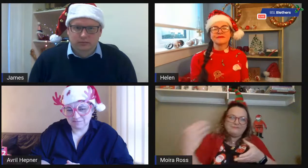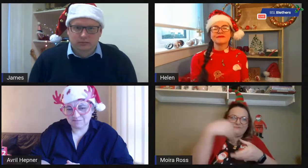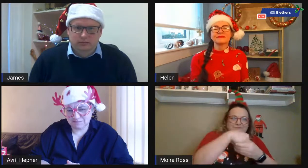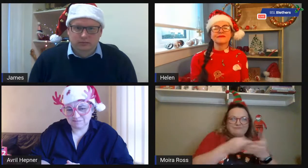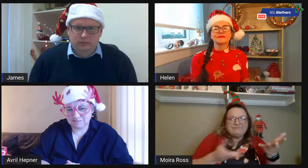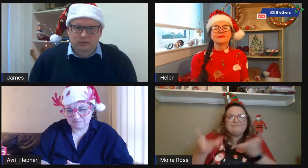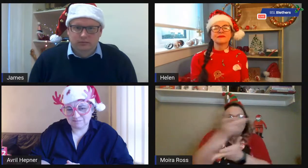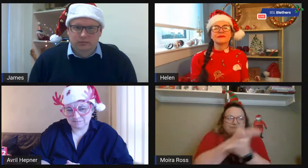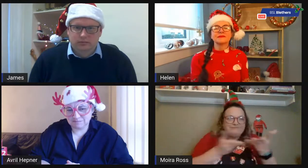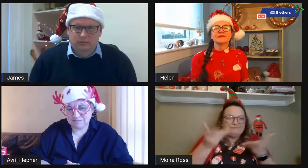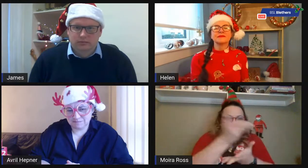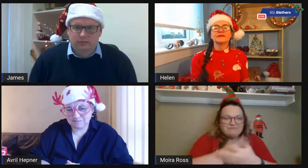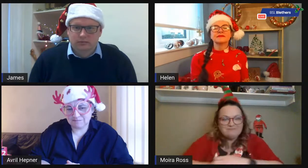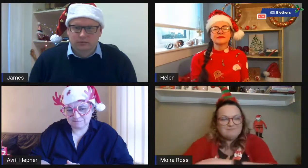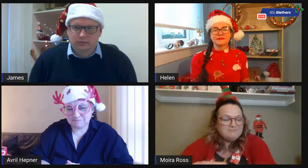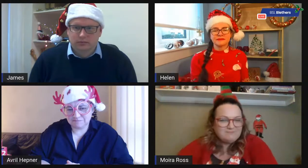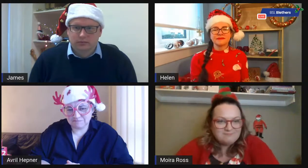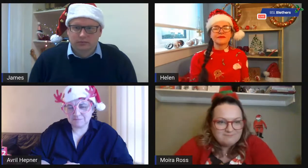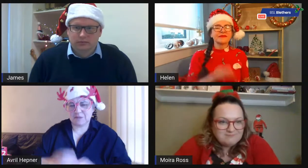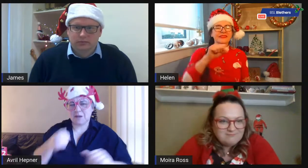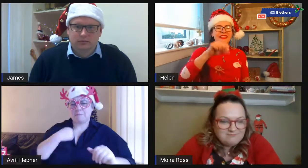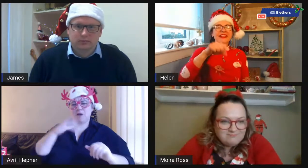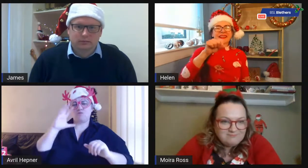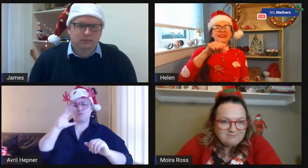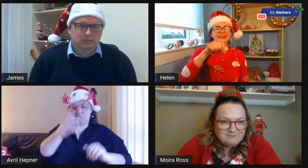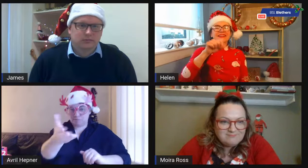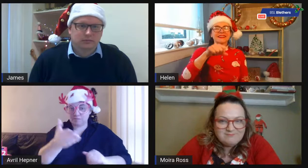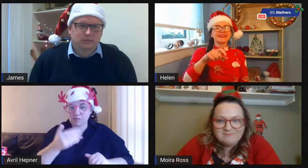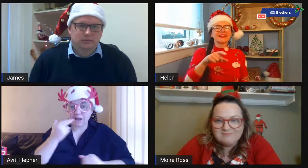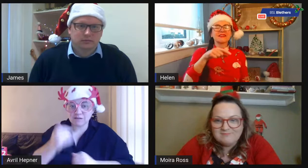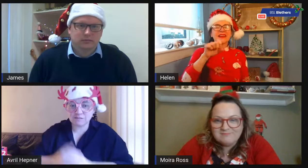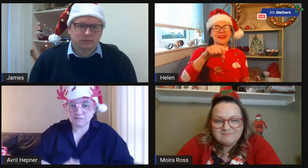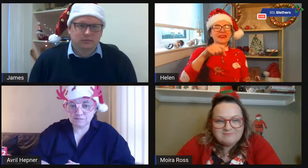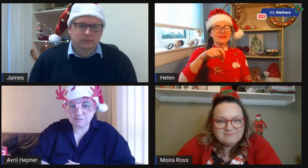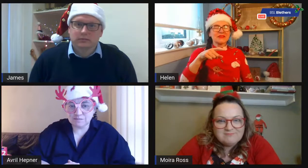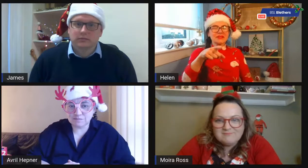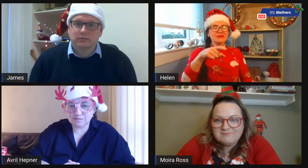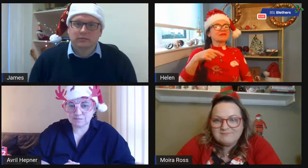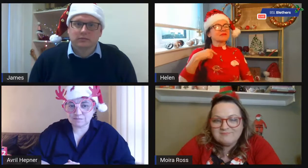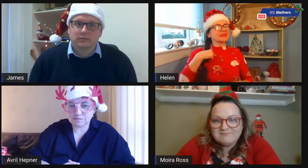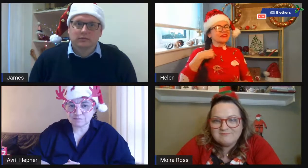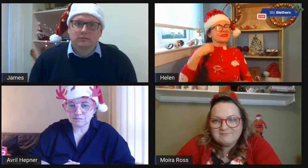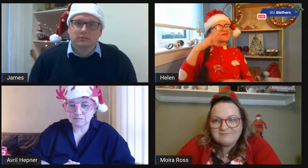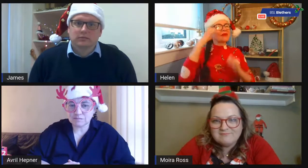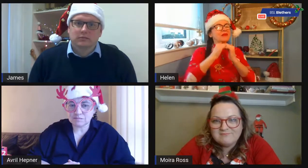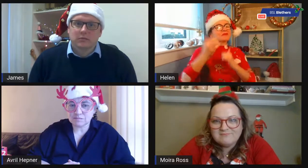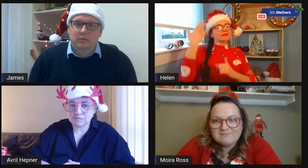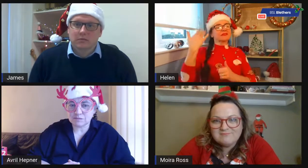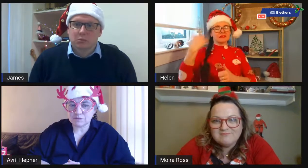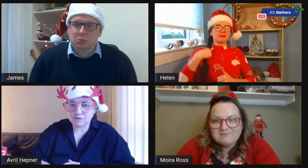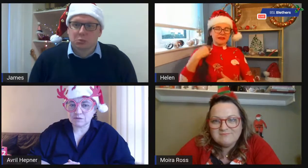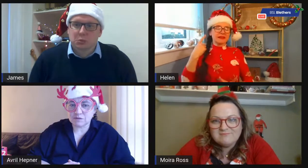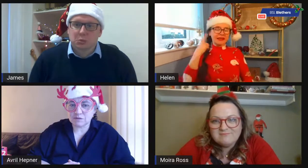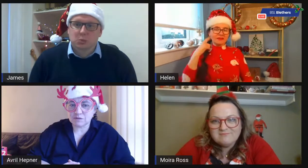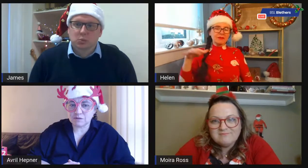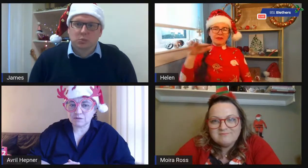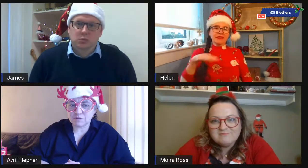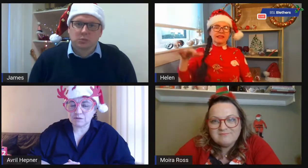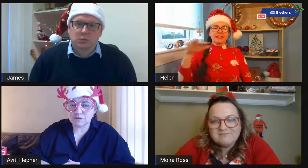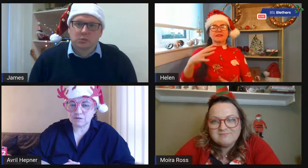the conversation to say, excuse me, what did everyone say? If you appoint a couple of people as kind of conversation police, that really helps. Do you know, I agree with